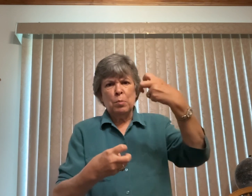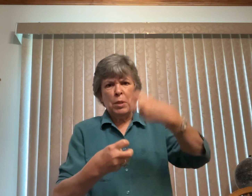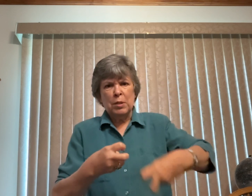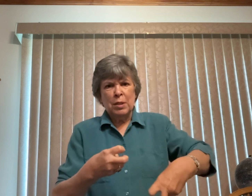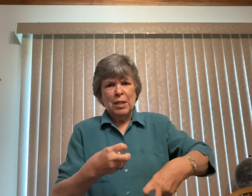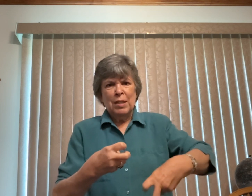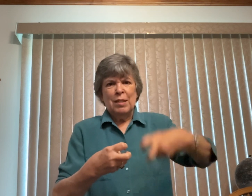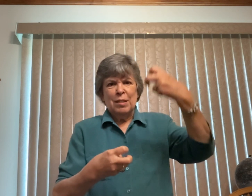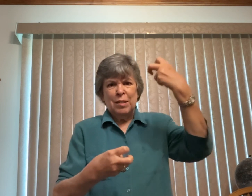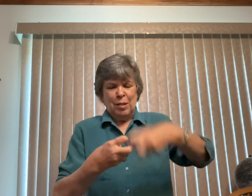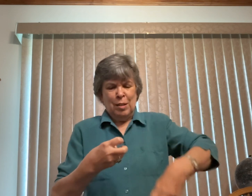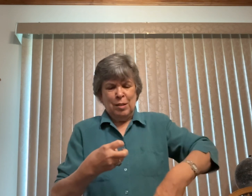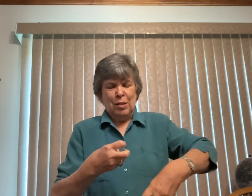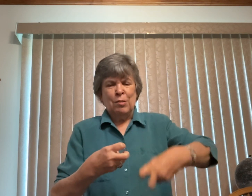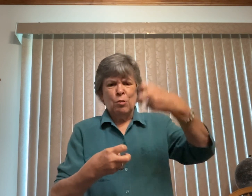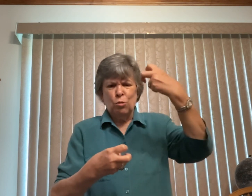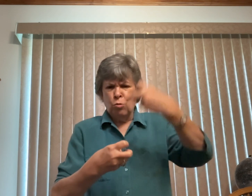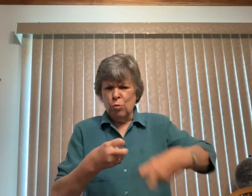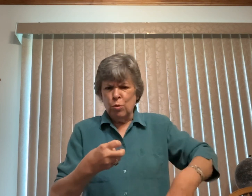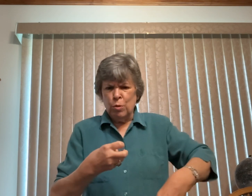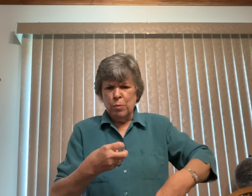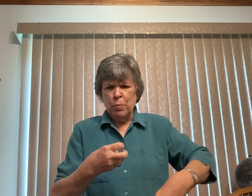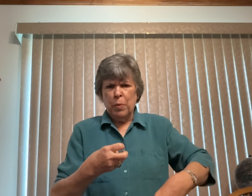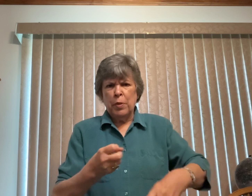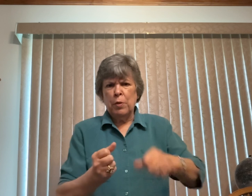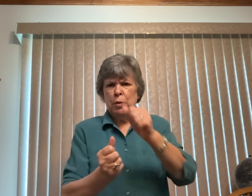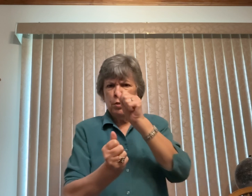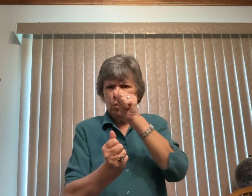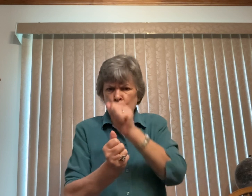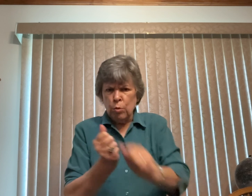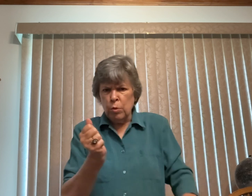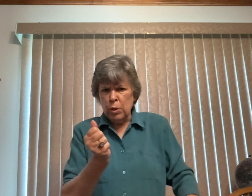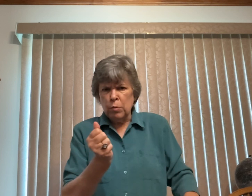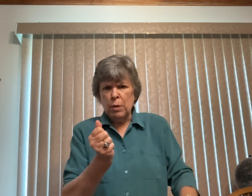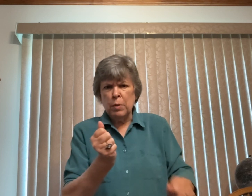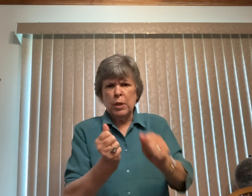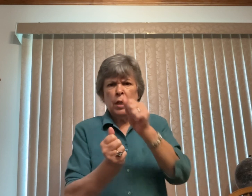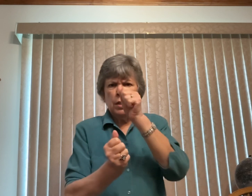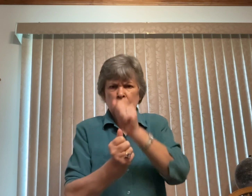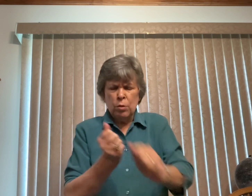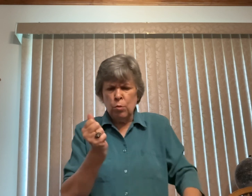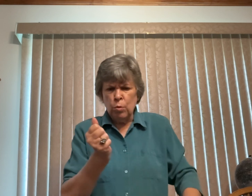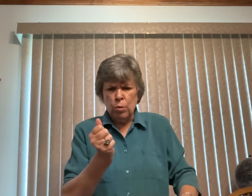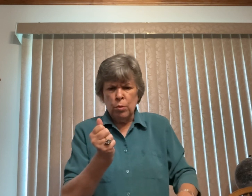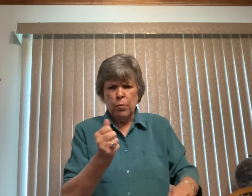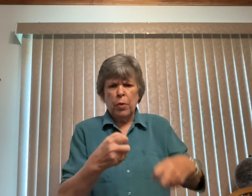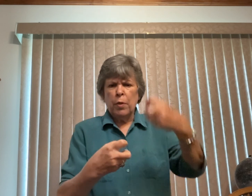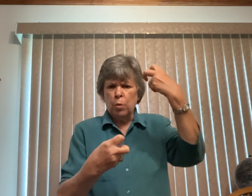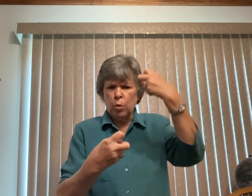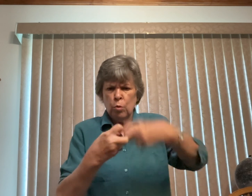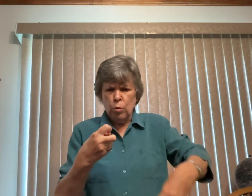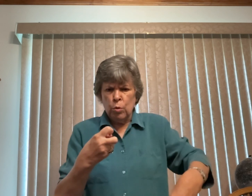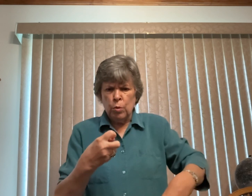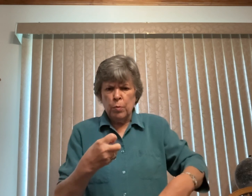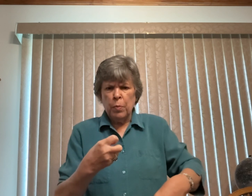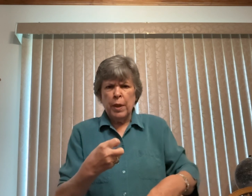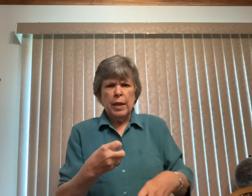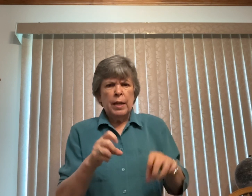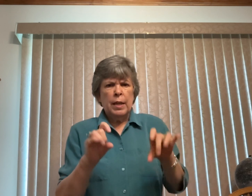miss. So cruel. You could do cruel this way with A's. Cruel. Cruel. And then